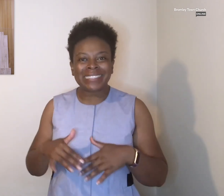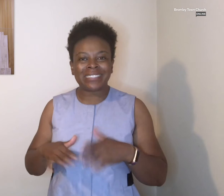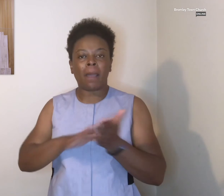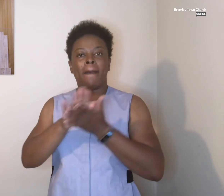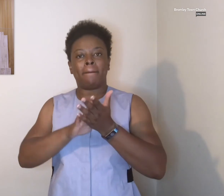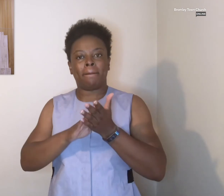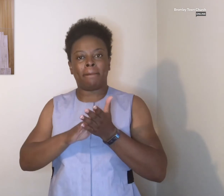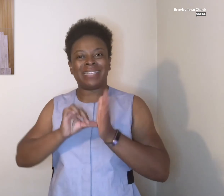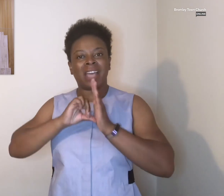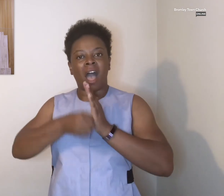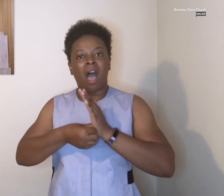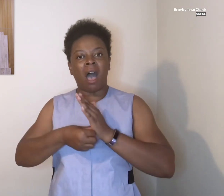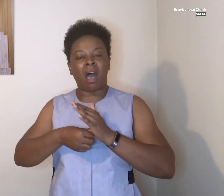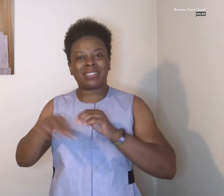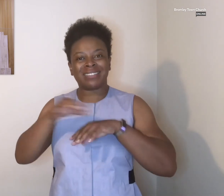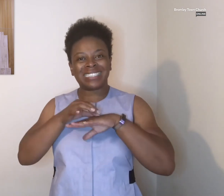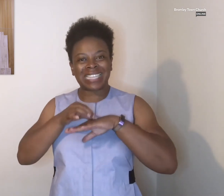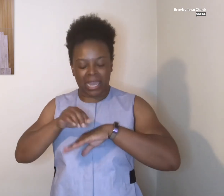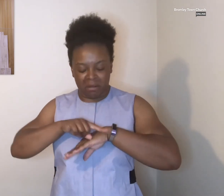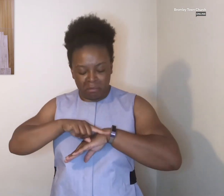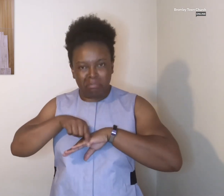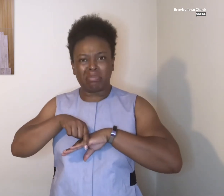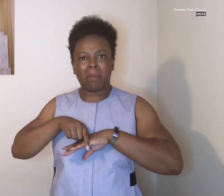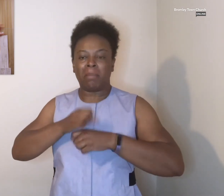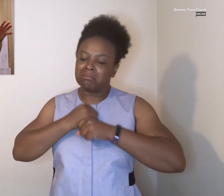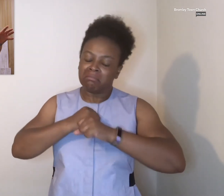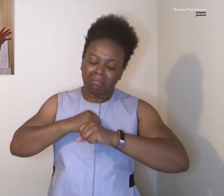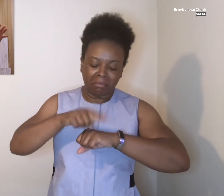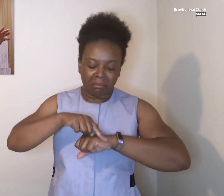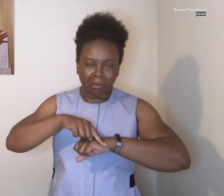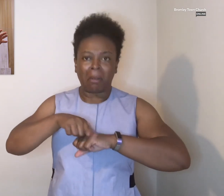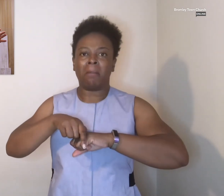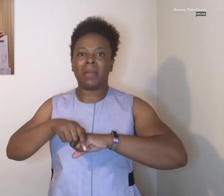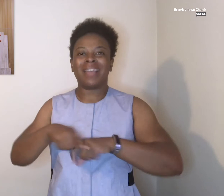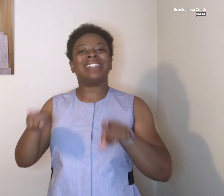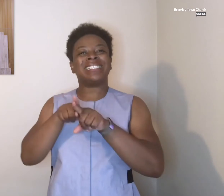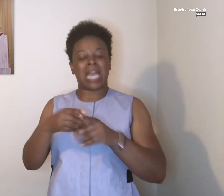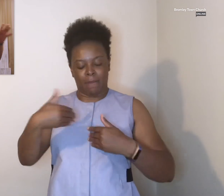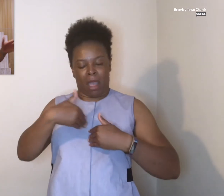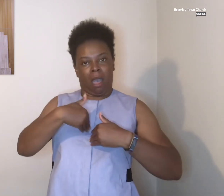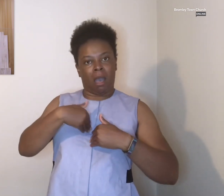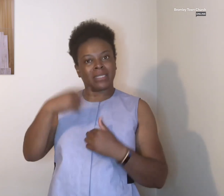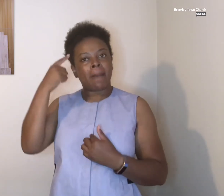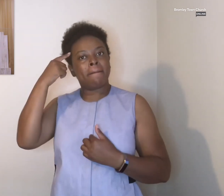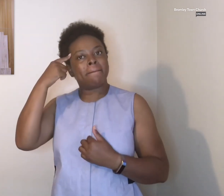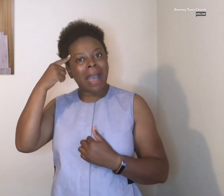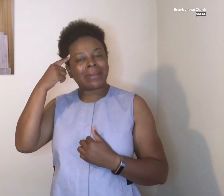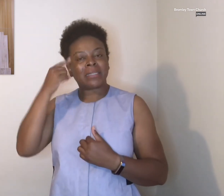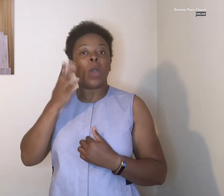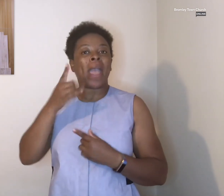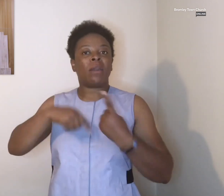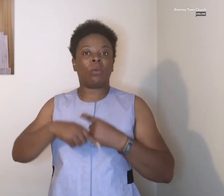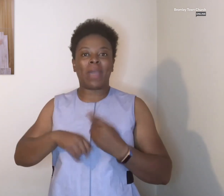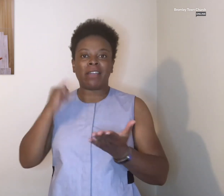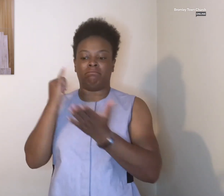we carry on, our bodies or our minds can actually say, listen, that's not right to walk in. You shouldn't be doing those things. But